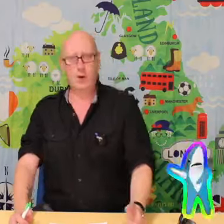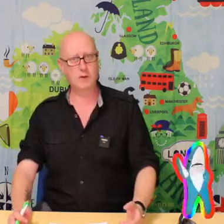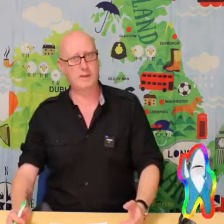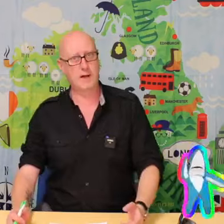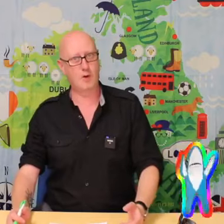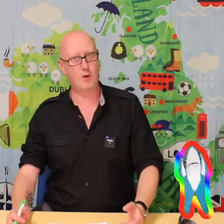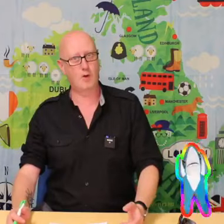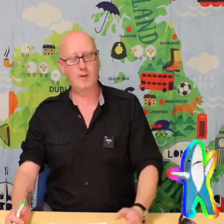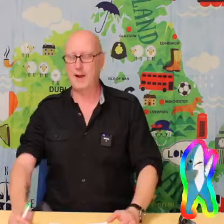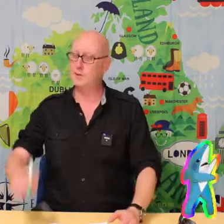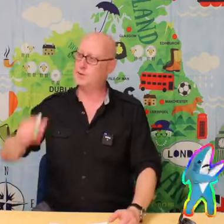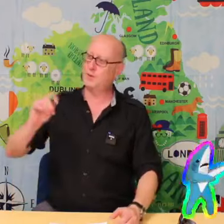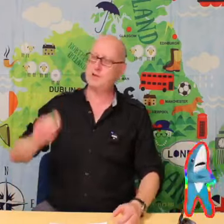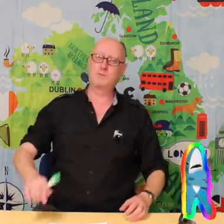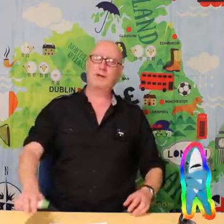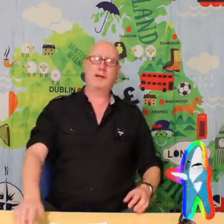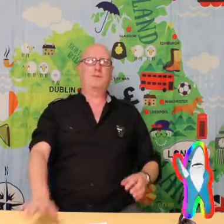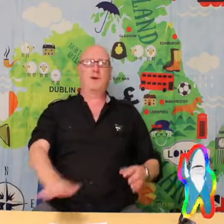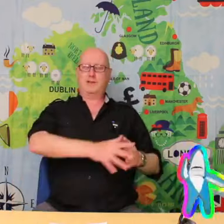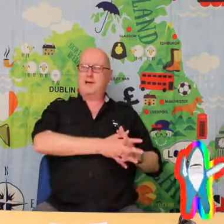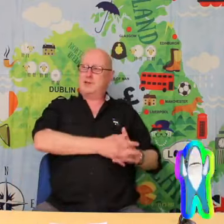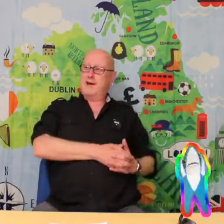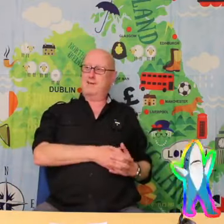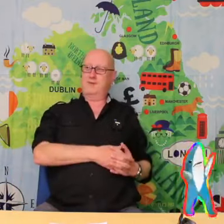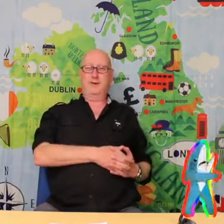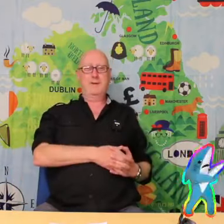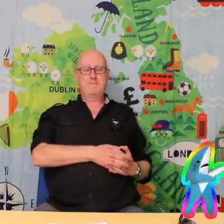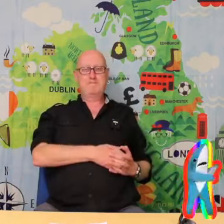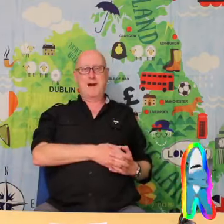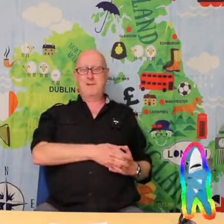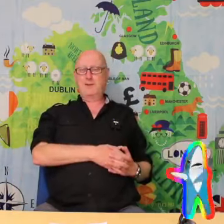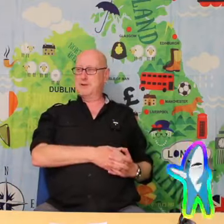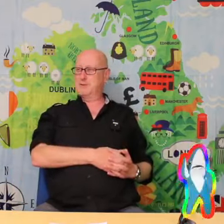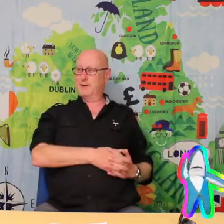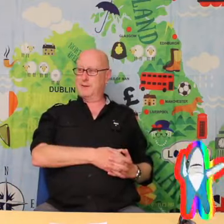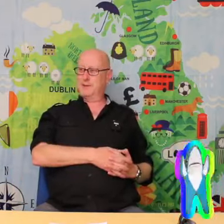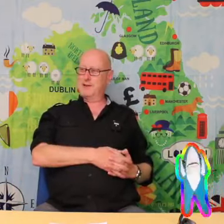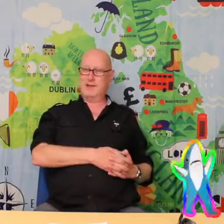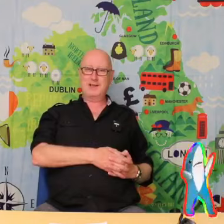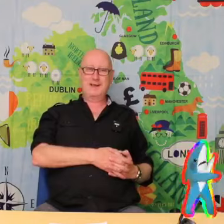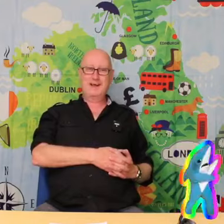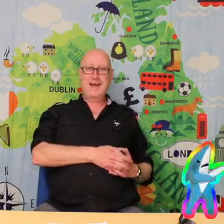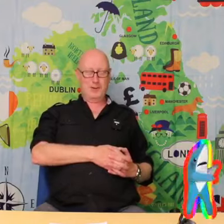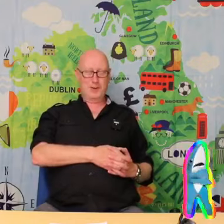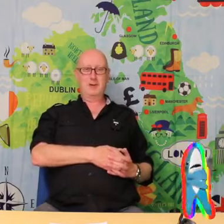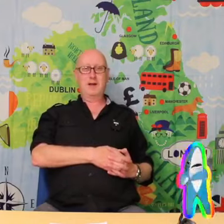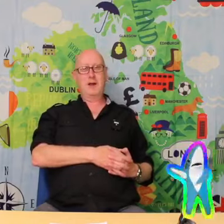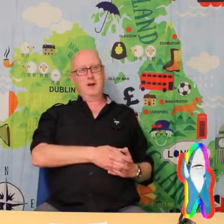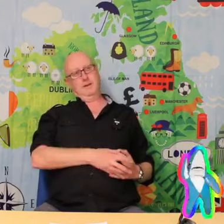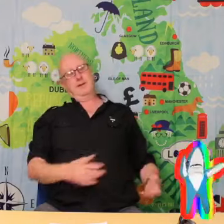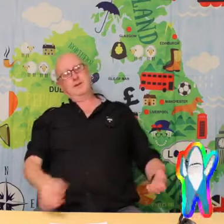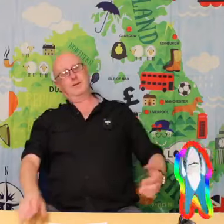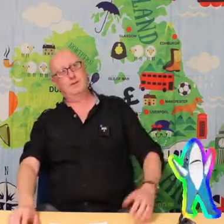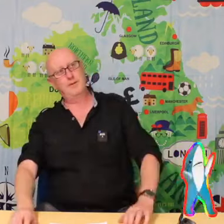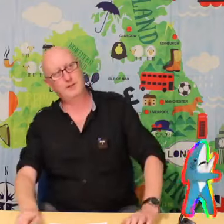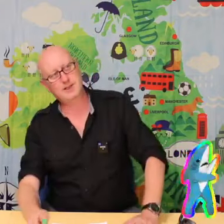Monkey bingo. That was the worst monkey impersonation I've ever done. I'm never going to do a monkey. That was more of a chimpanzee. It was, wasn't it? I don't know what a monkey sound